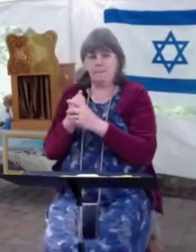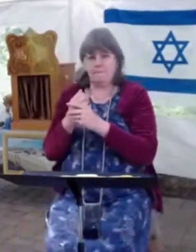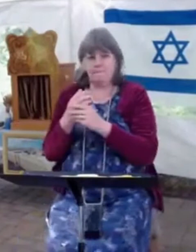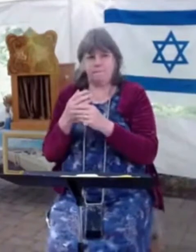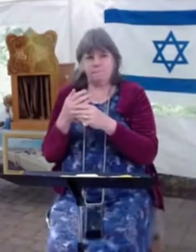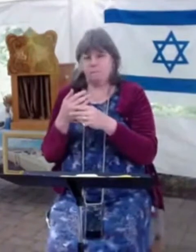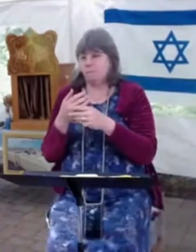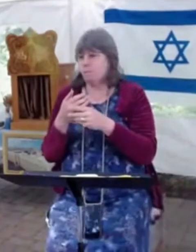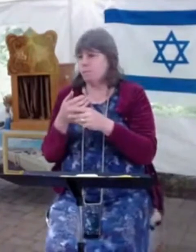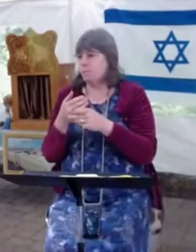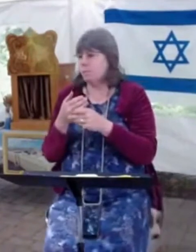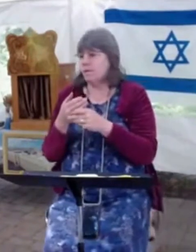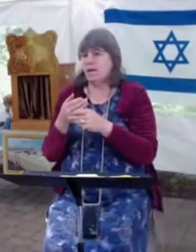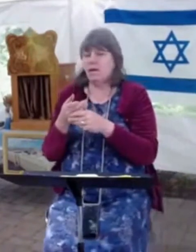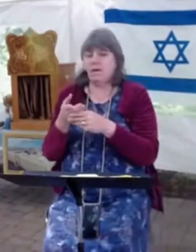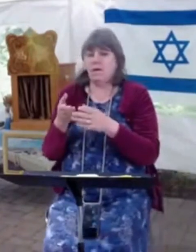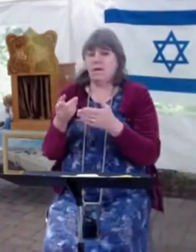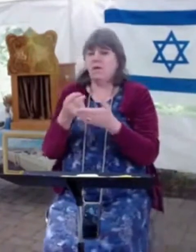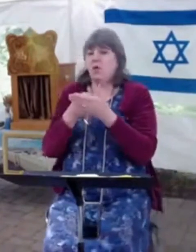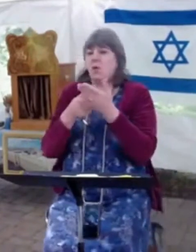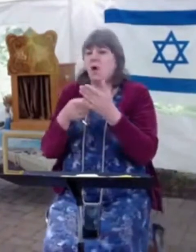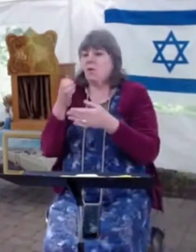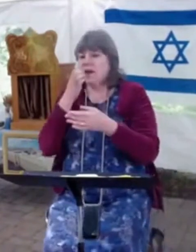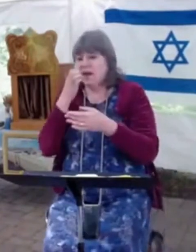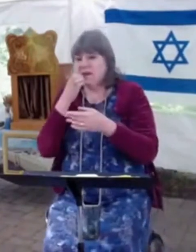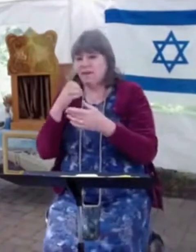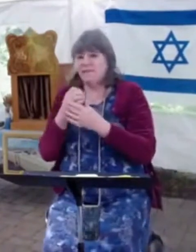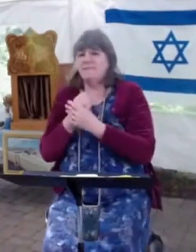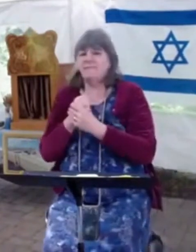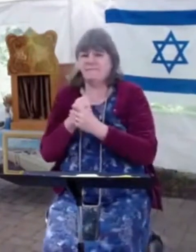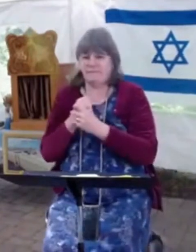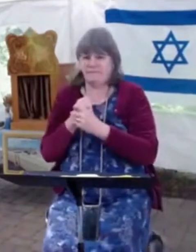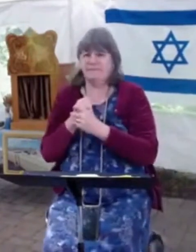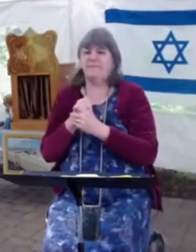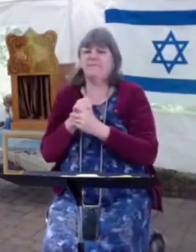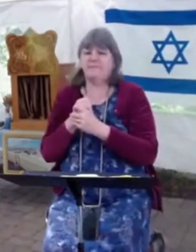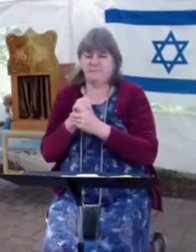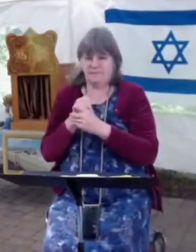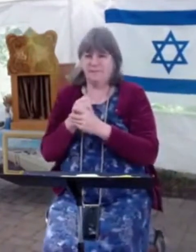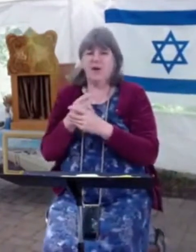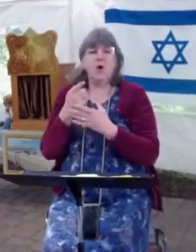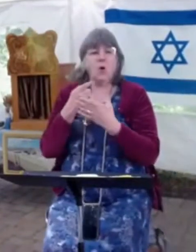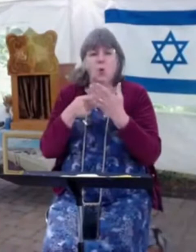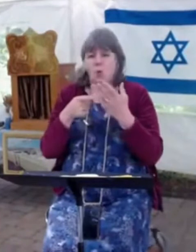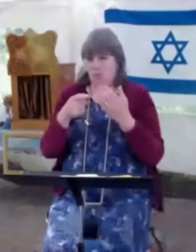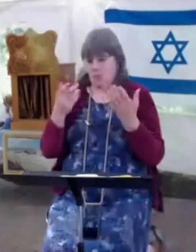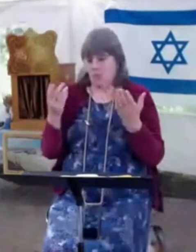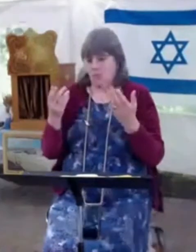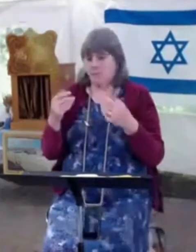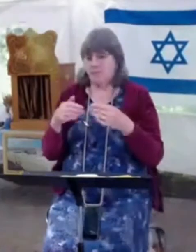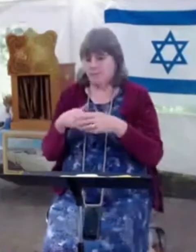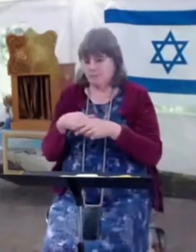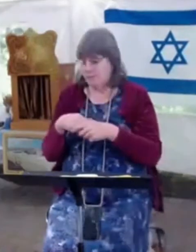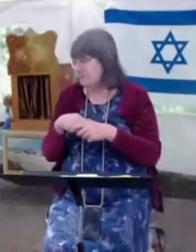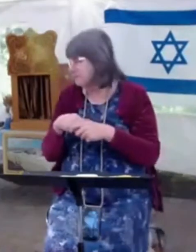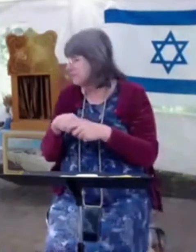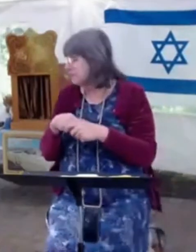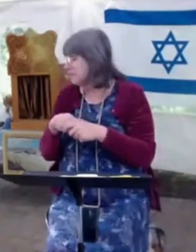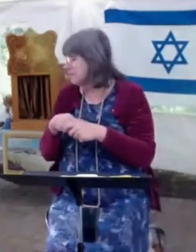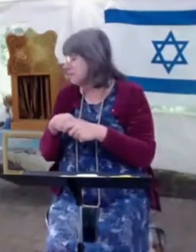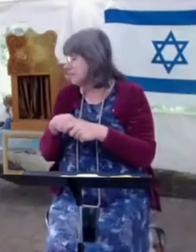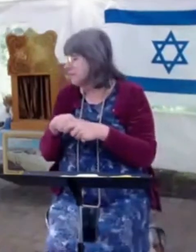Yeah, we are what we eat, we are what we listen, and we are indeed the product of what we consume every